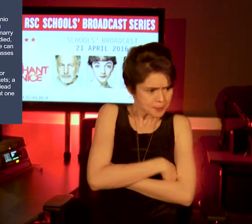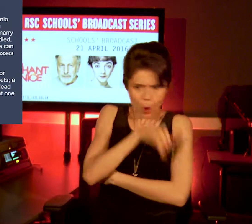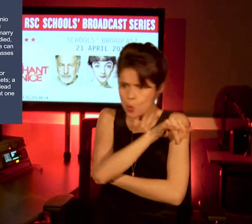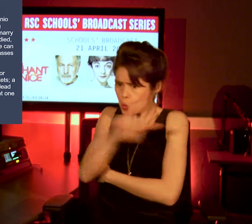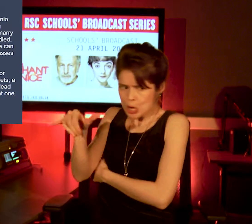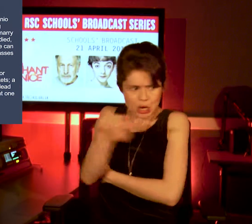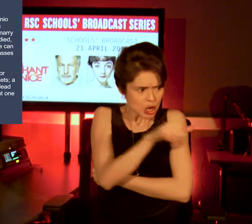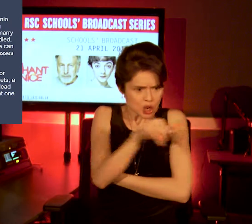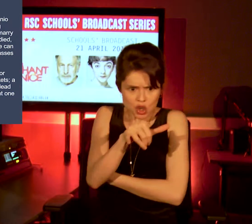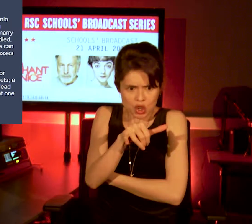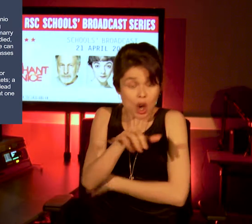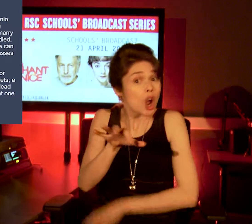And if they choose correctly,